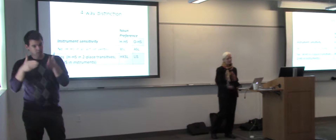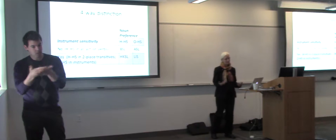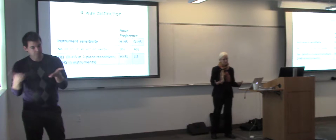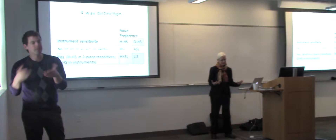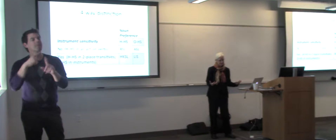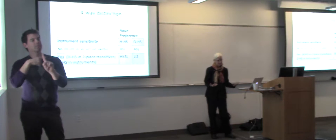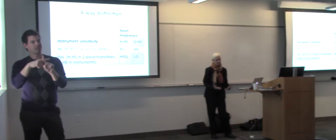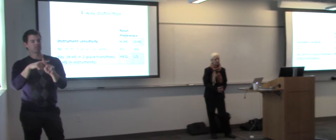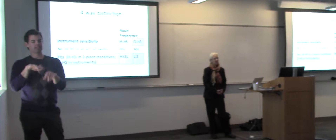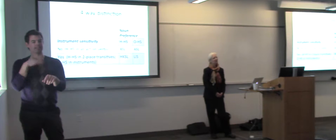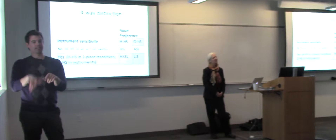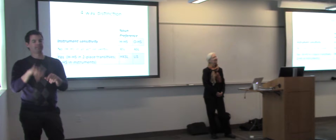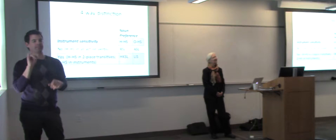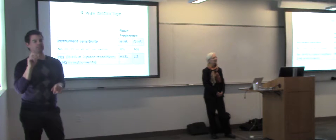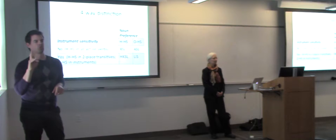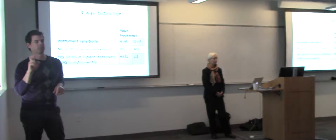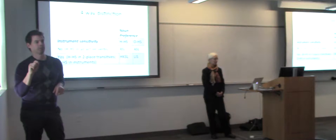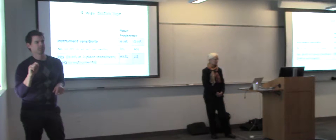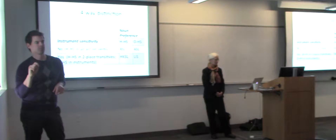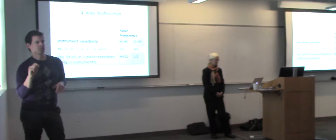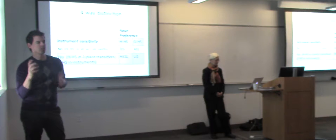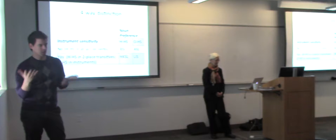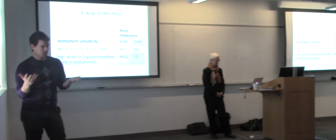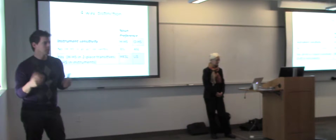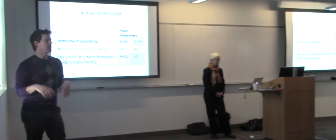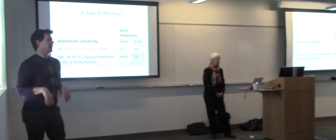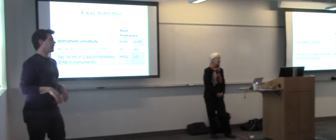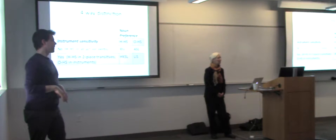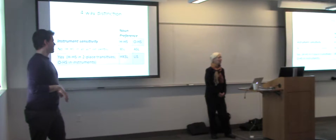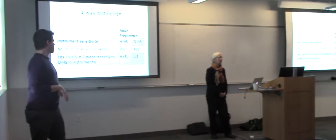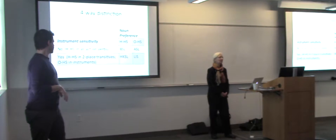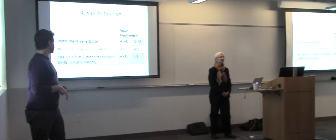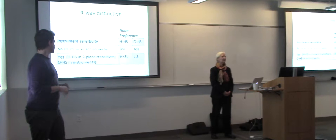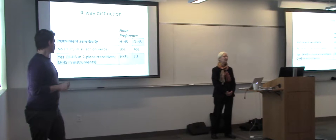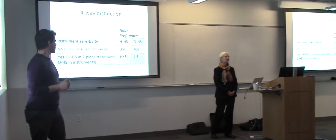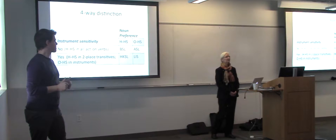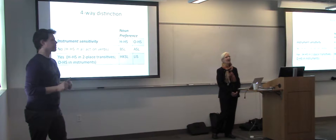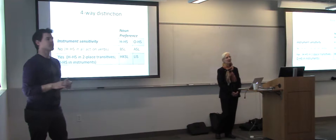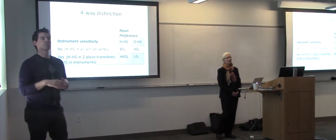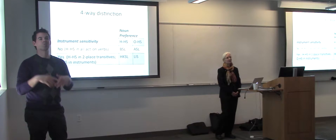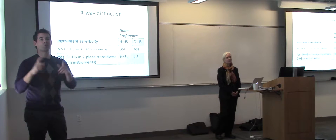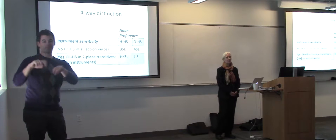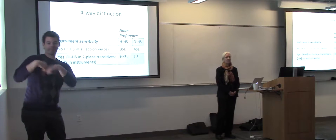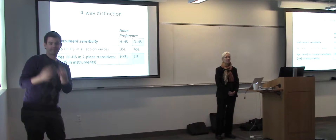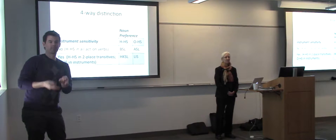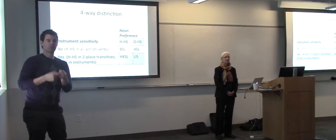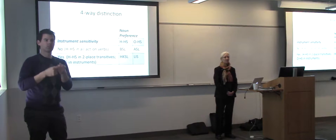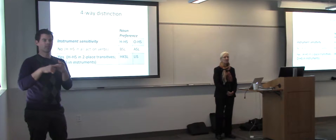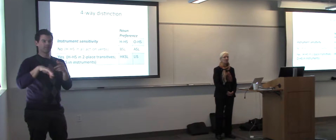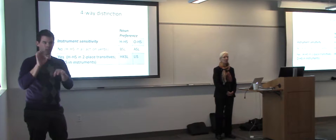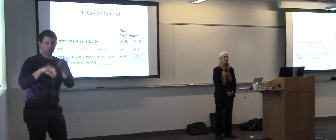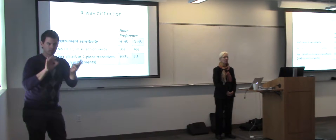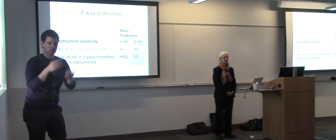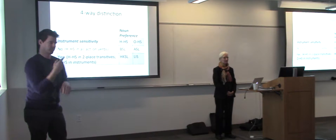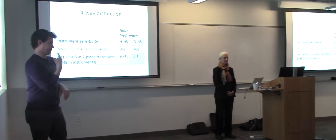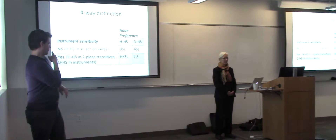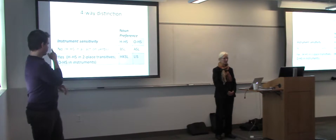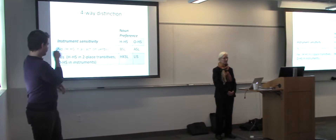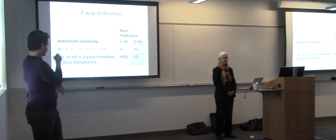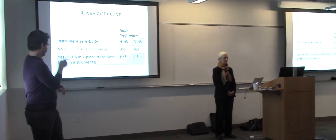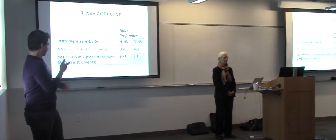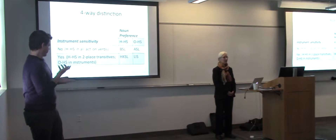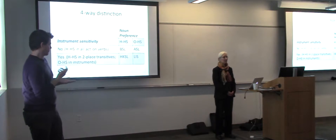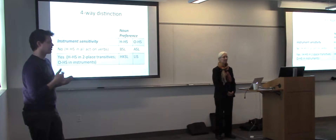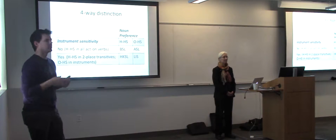I'm basing my analysis just on these distributional facts. But what I really need to do now is do some serious work trying to